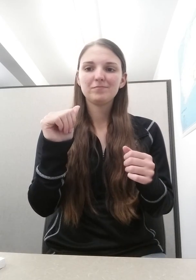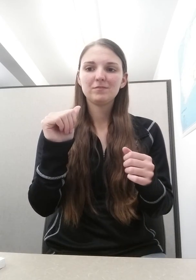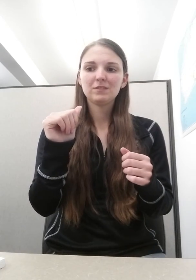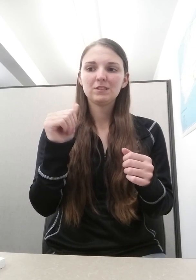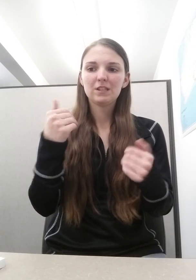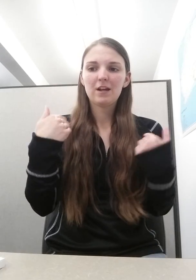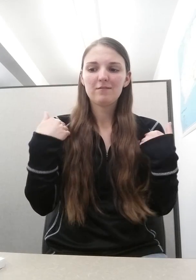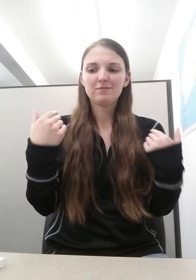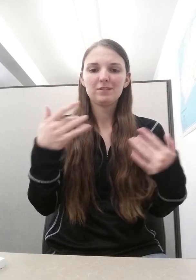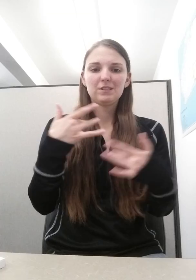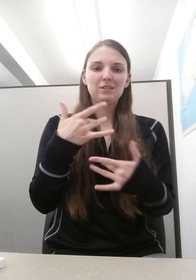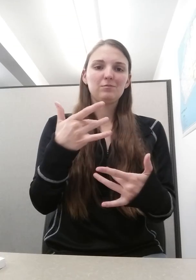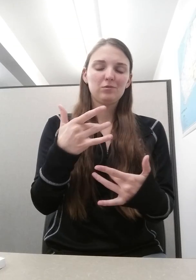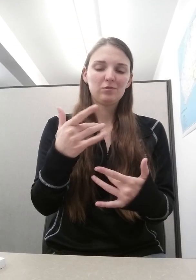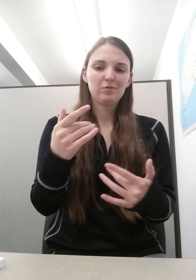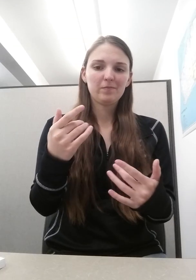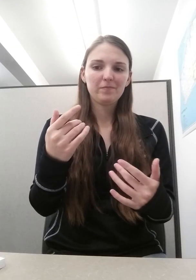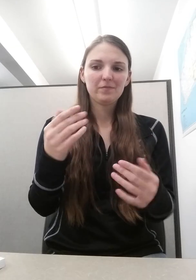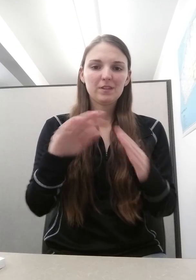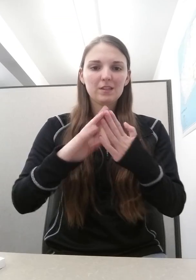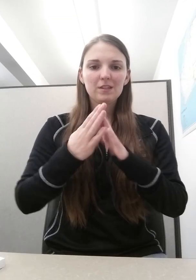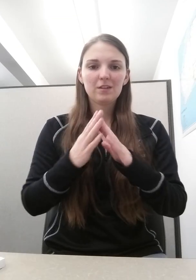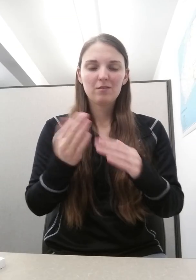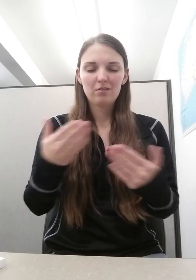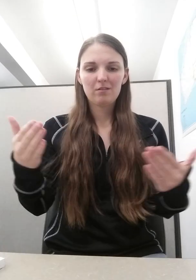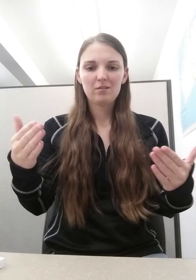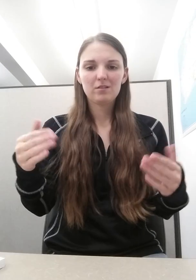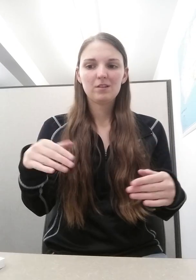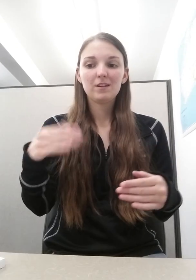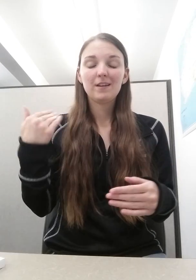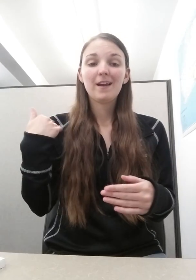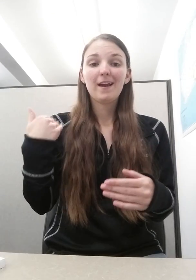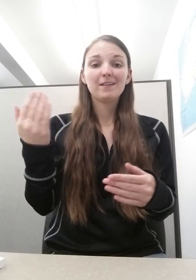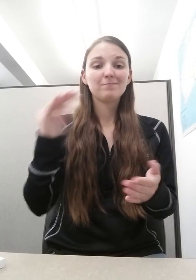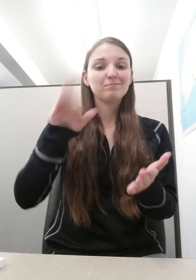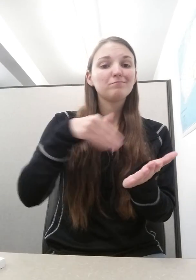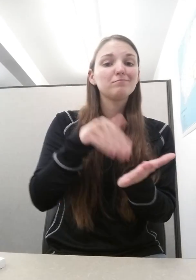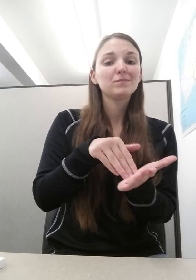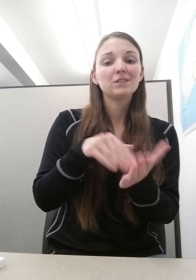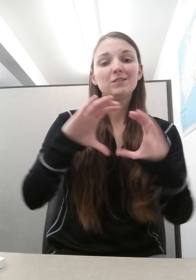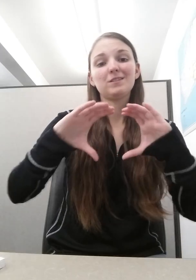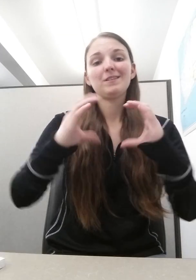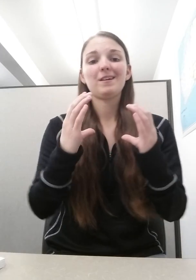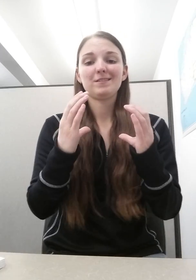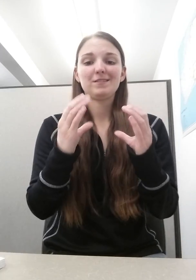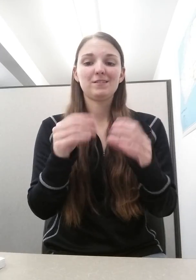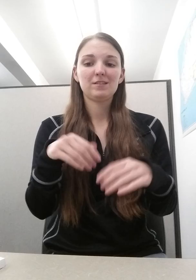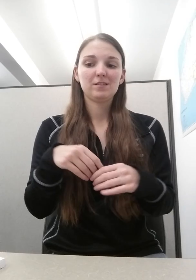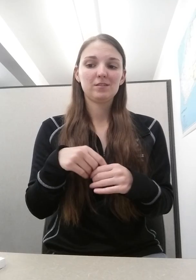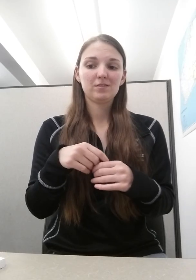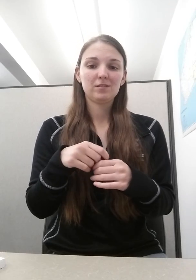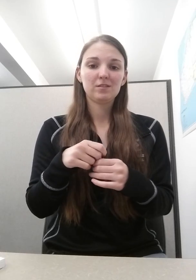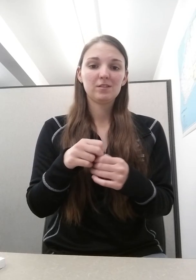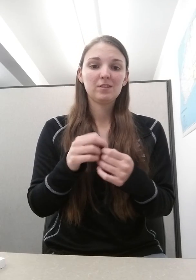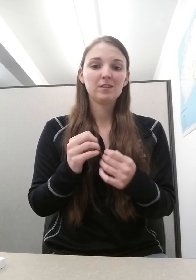if you could sell goods and make money at it, then you were not poor. Then you had a good living. Then you belonged to a union. Then you could